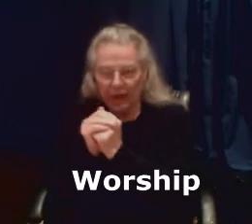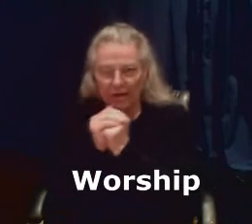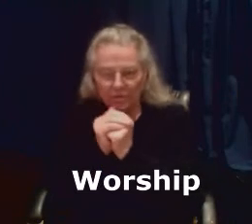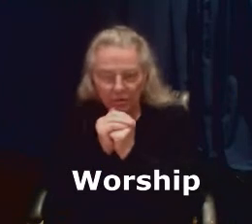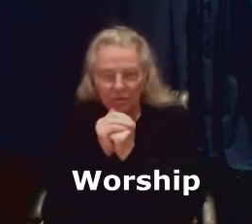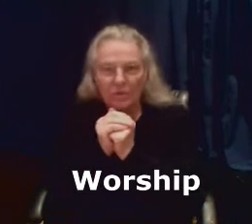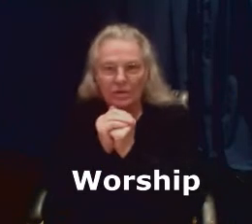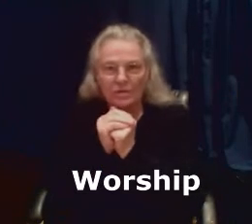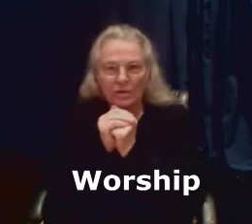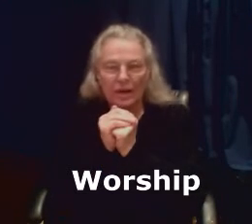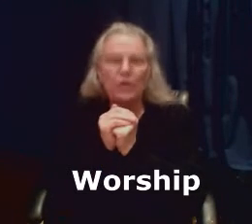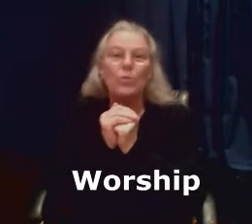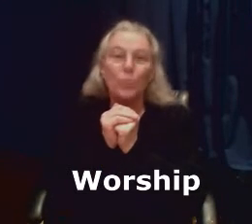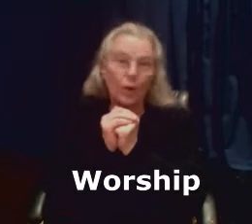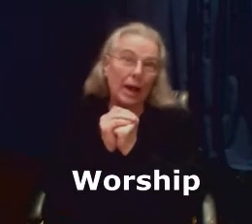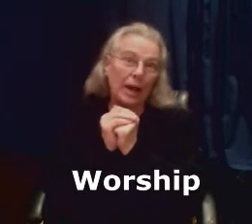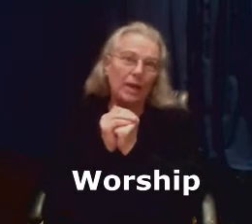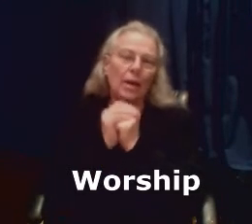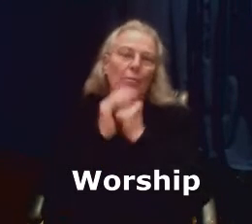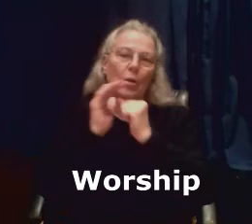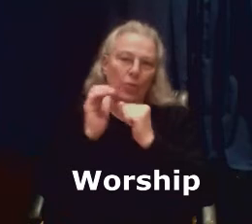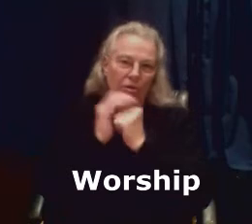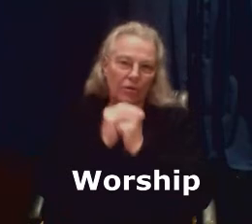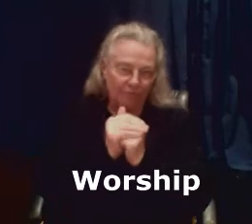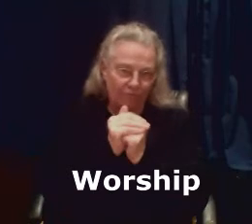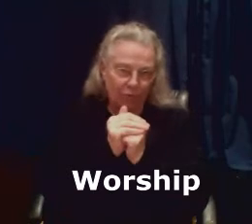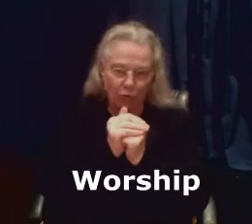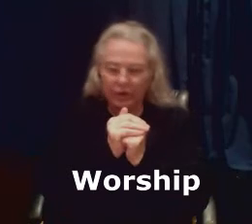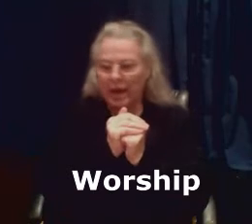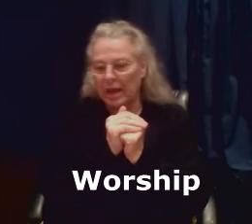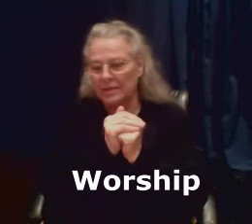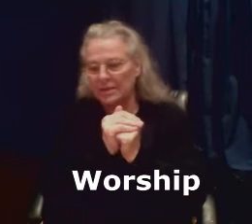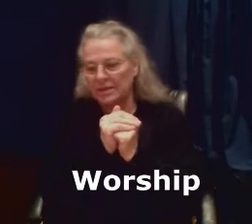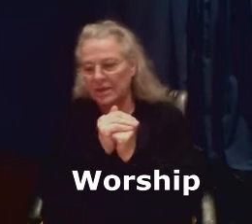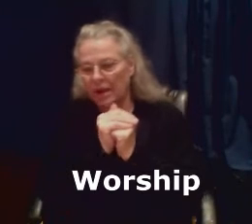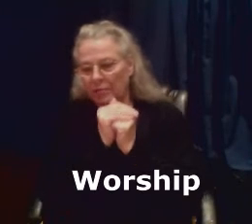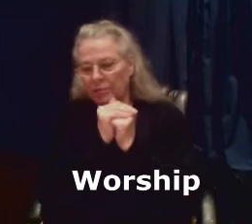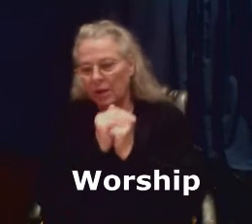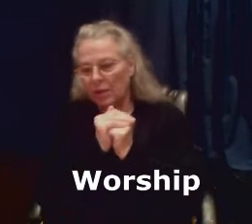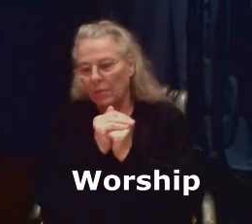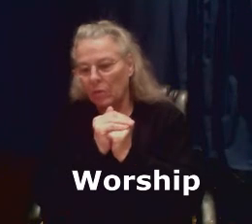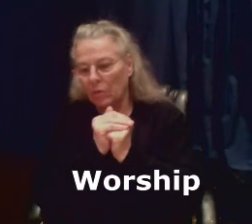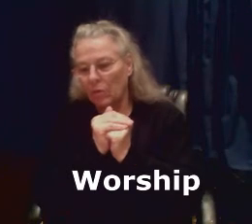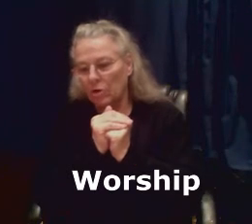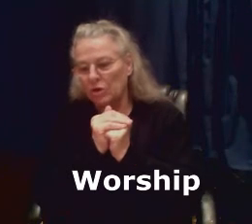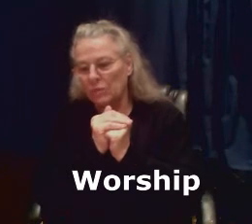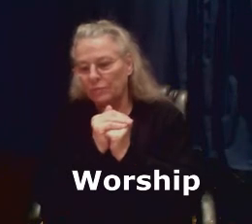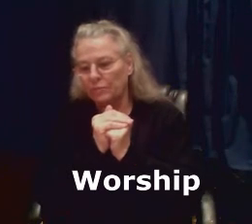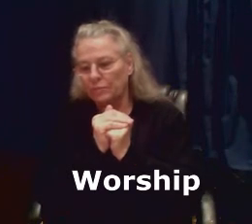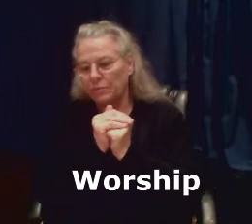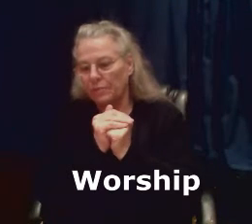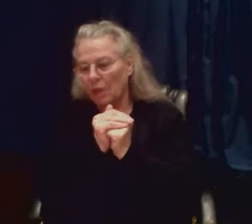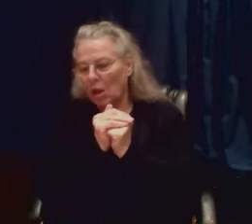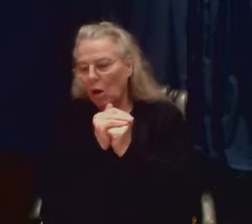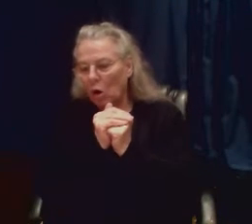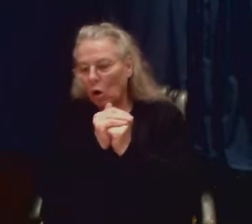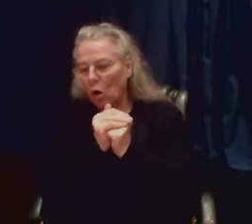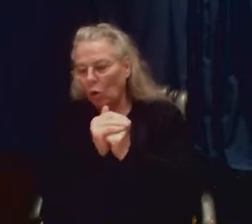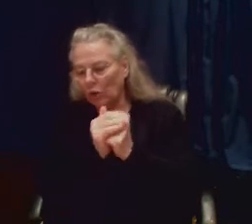and like you're praying, but with folded hands this time. Worship.